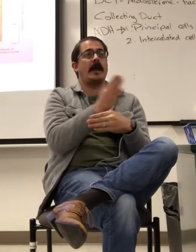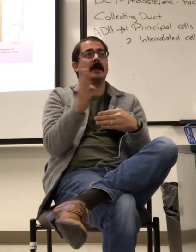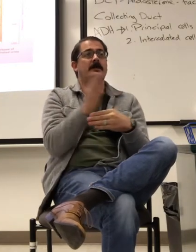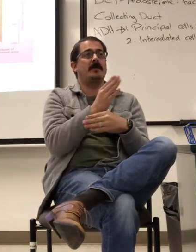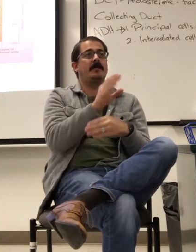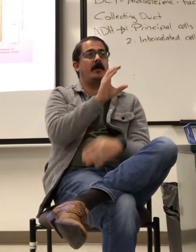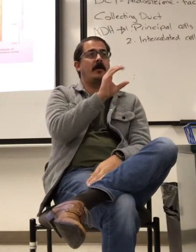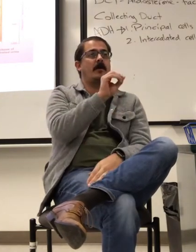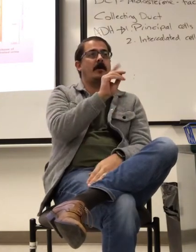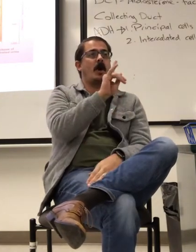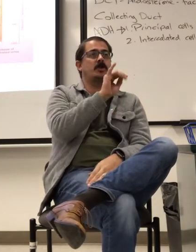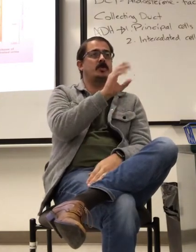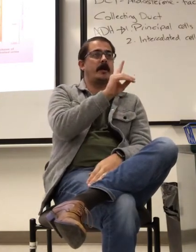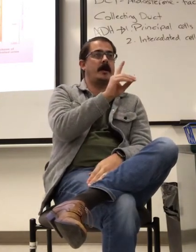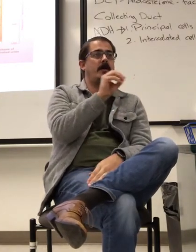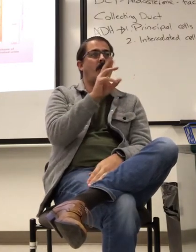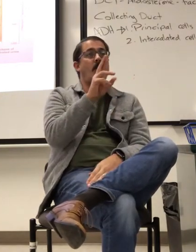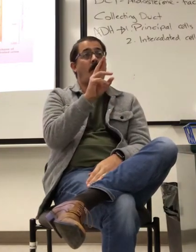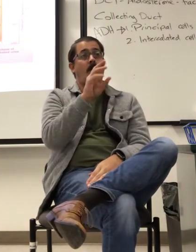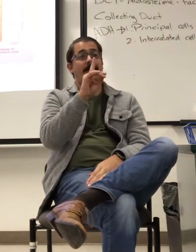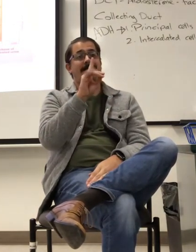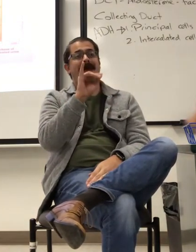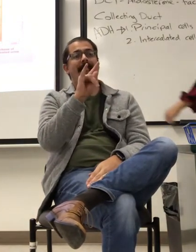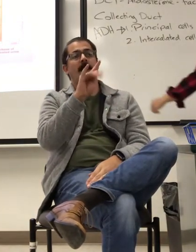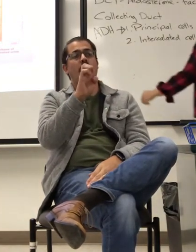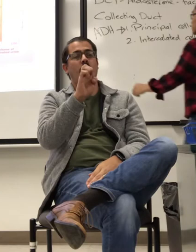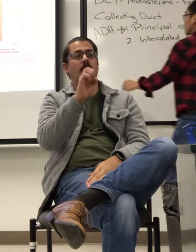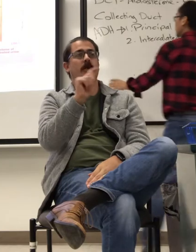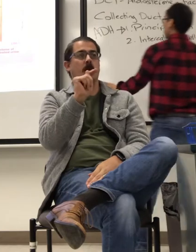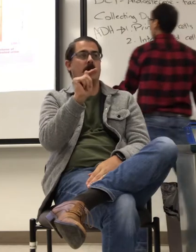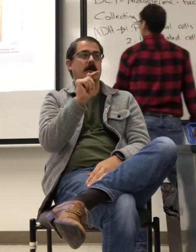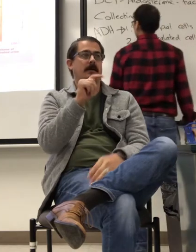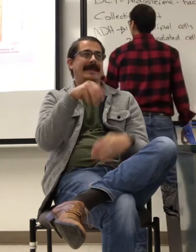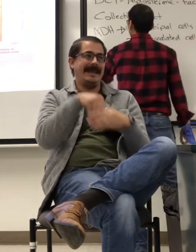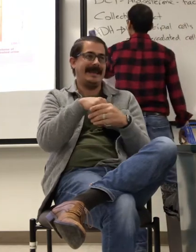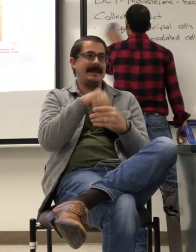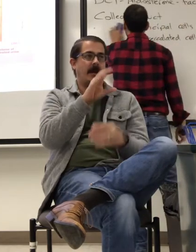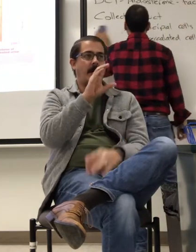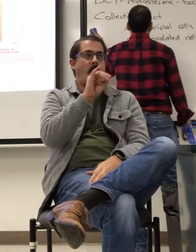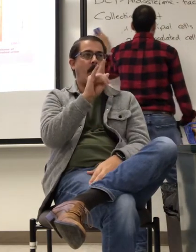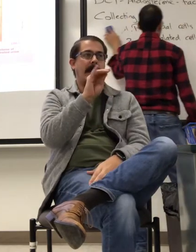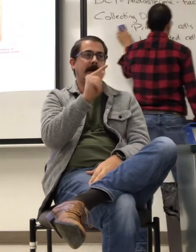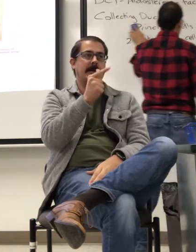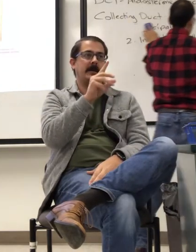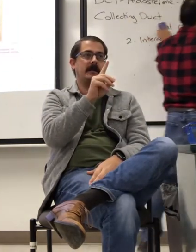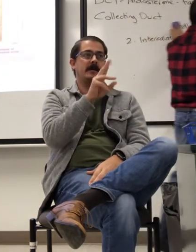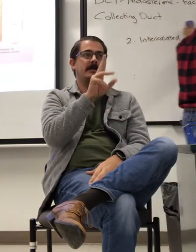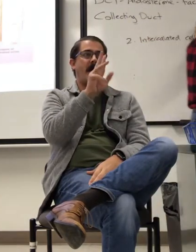concentrated or dilute urine at the collecting duct.